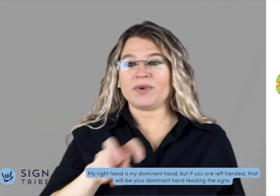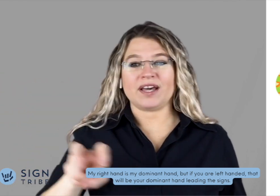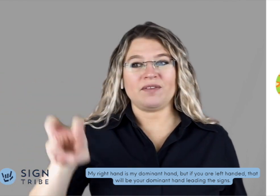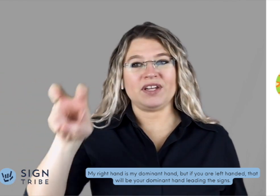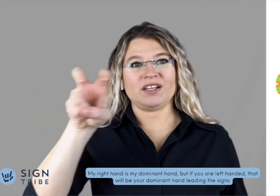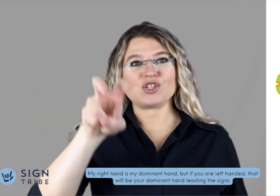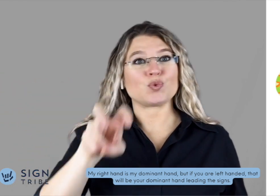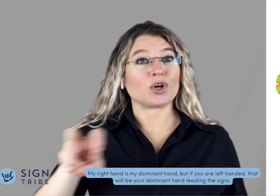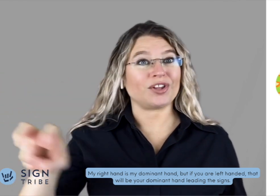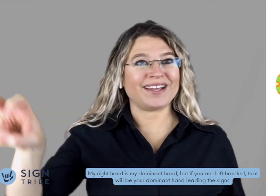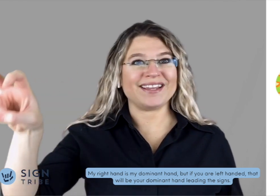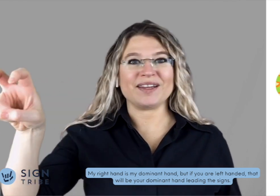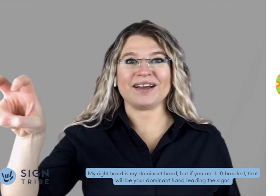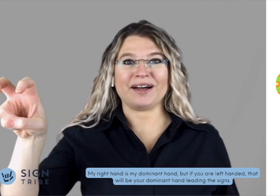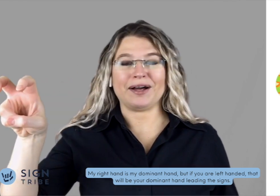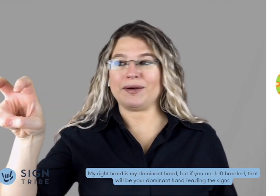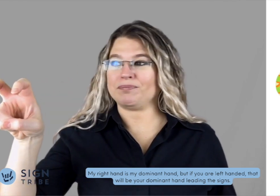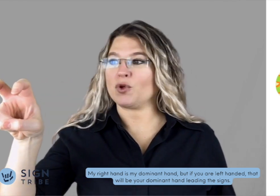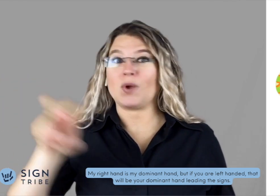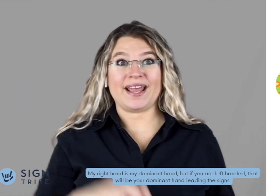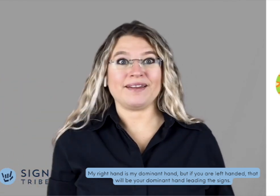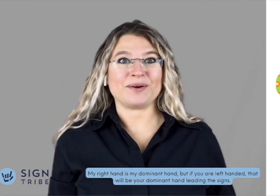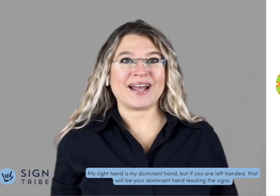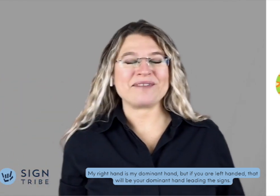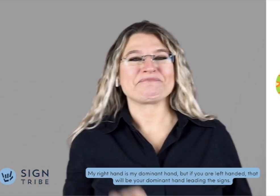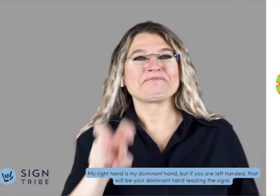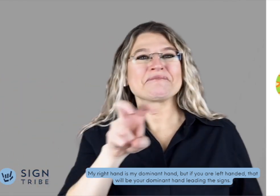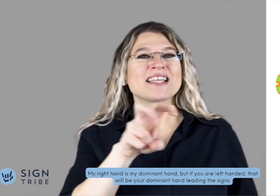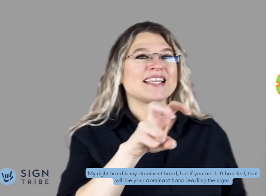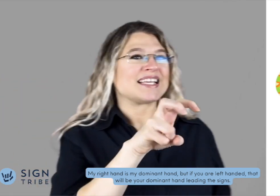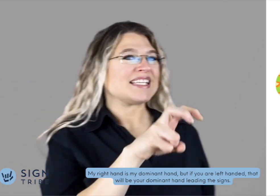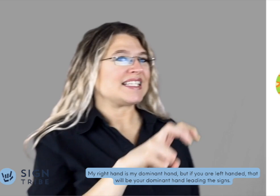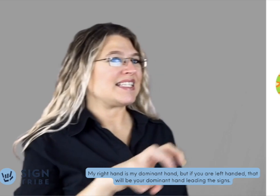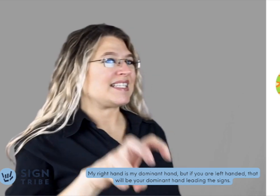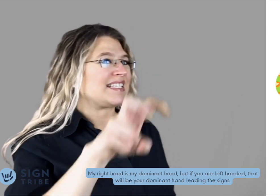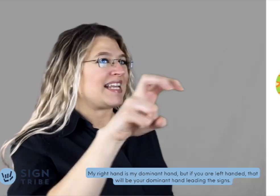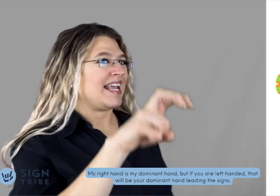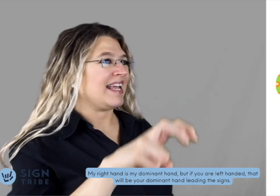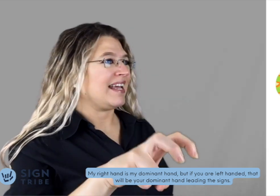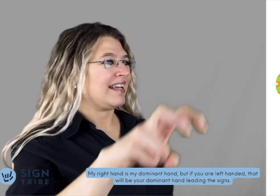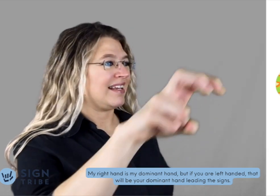of in a swirling way, okay? Snake.